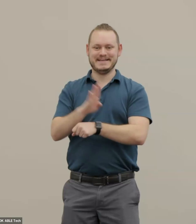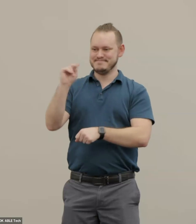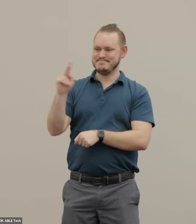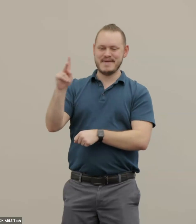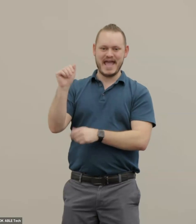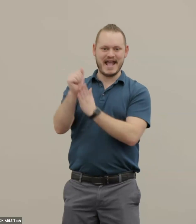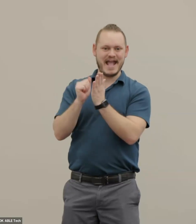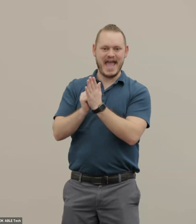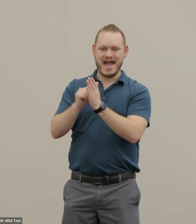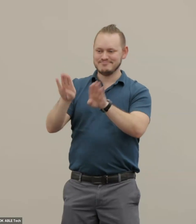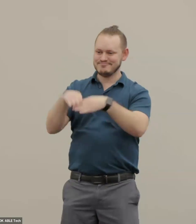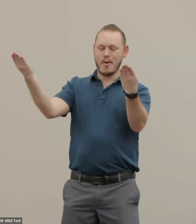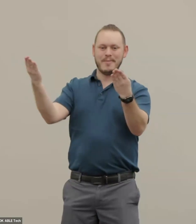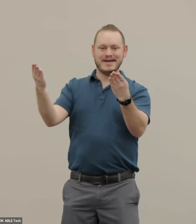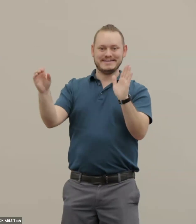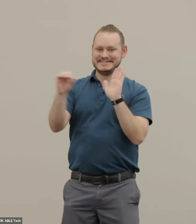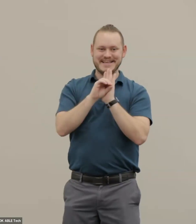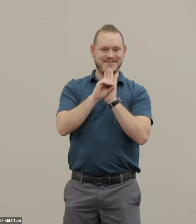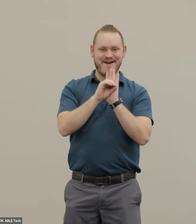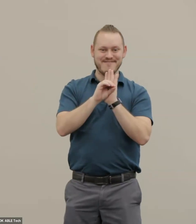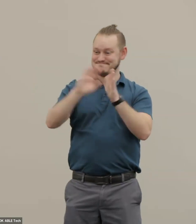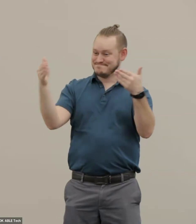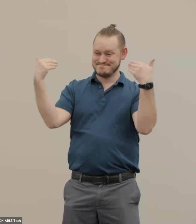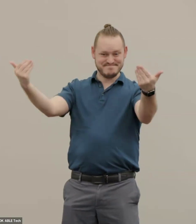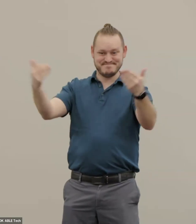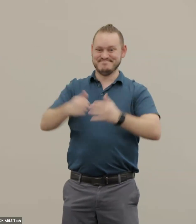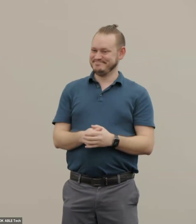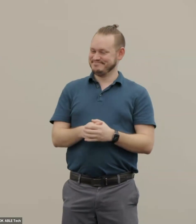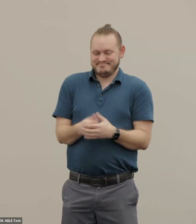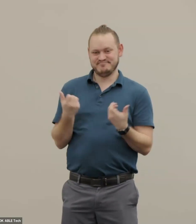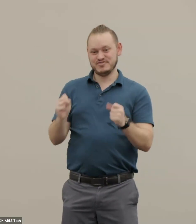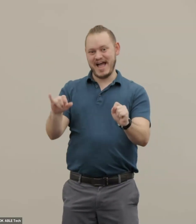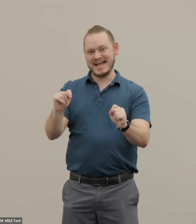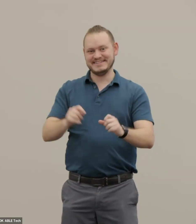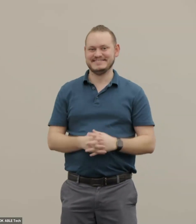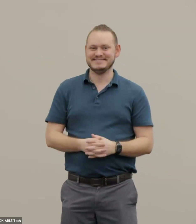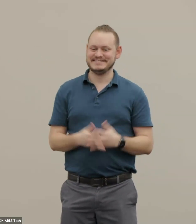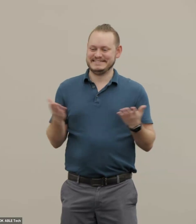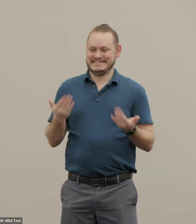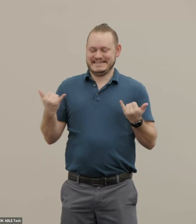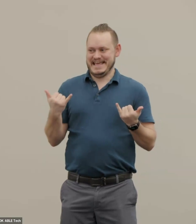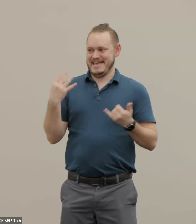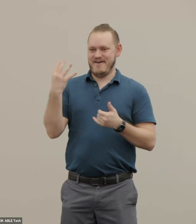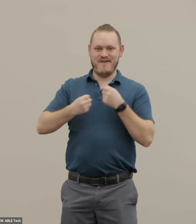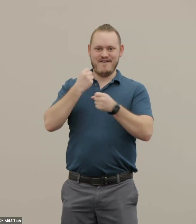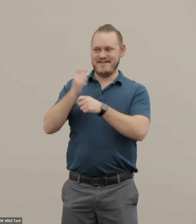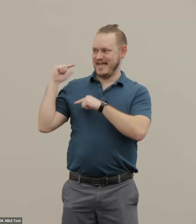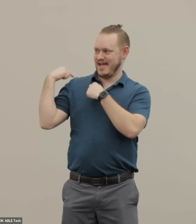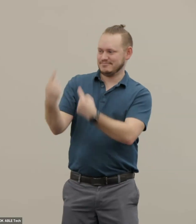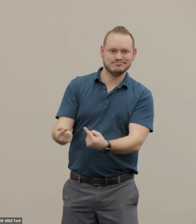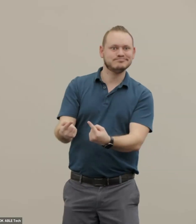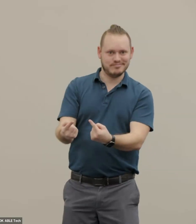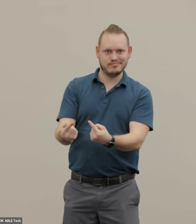with a zero balance. And we basically said, okay, let's give this a shot. And here we are today, 4 years later,